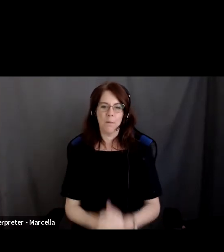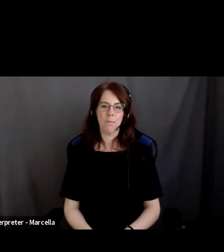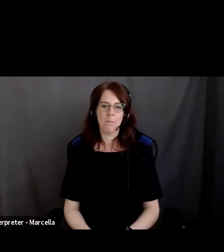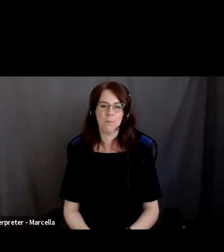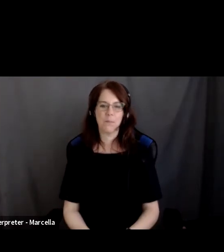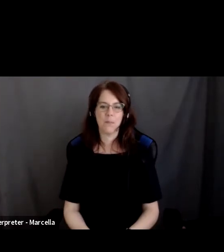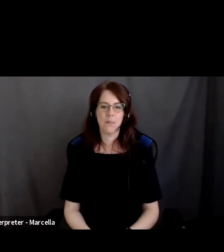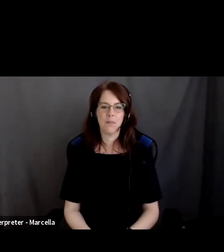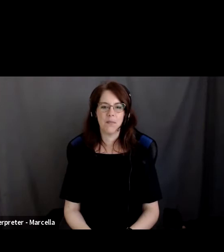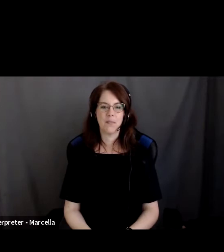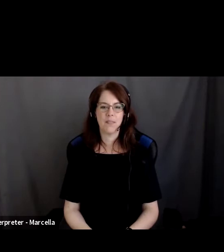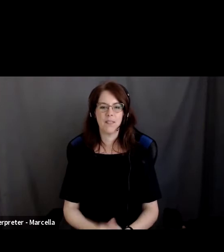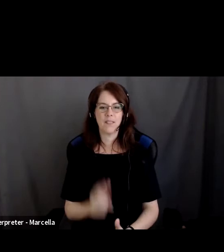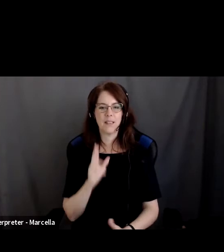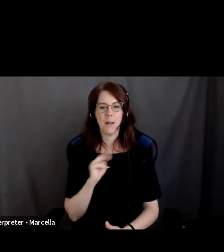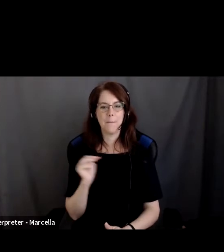next.